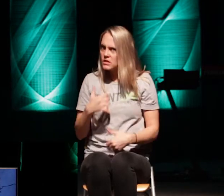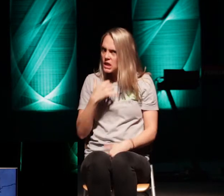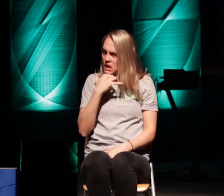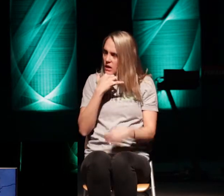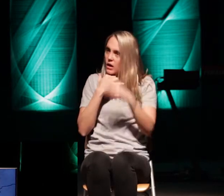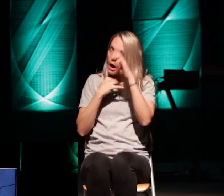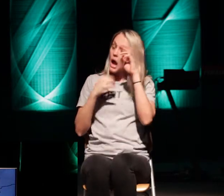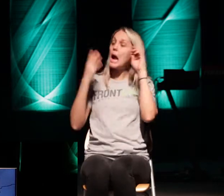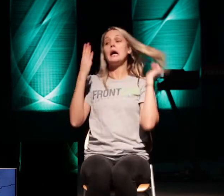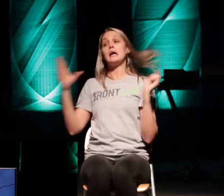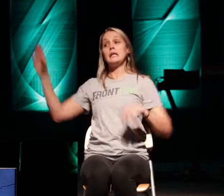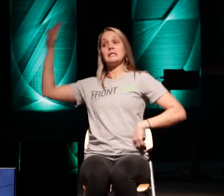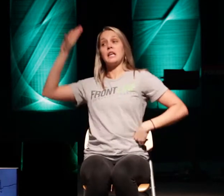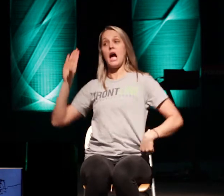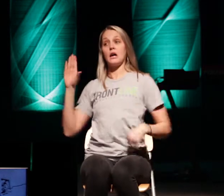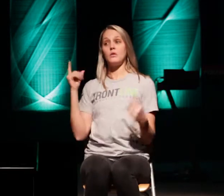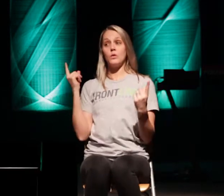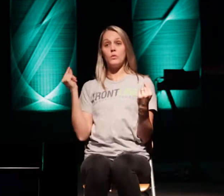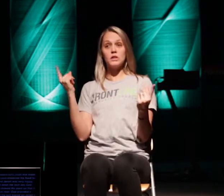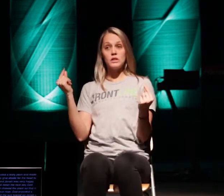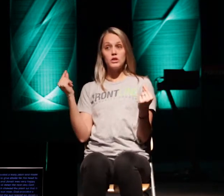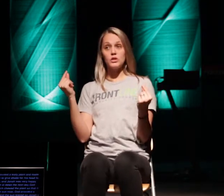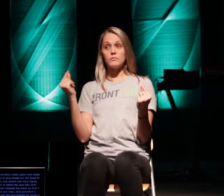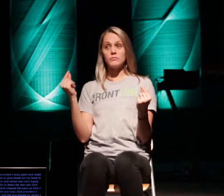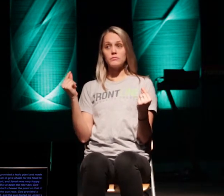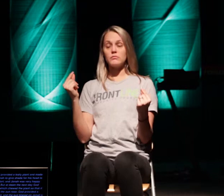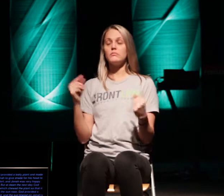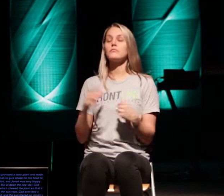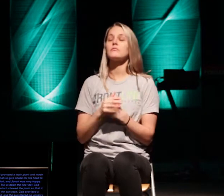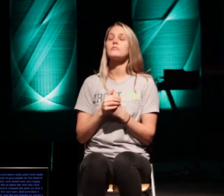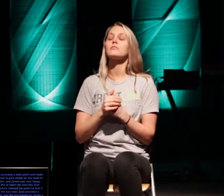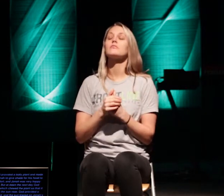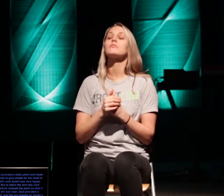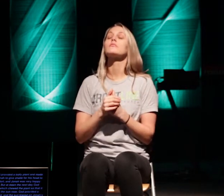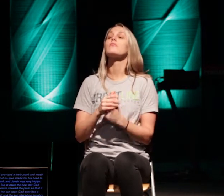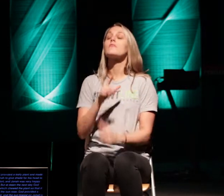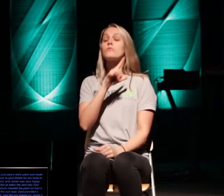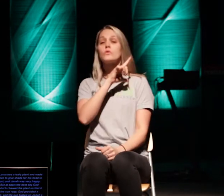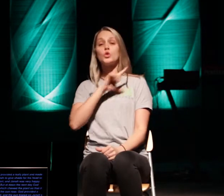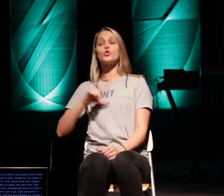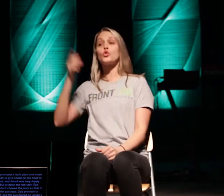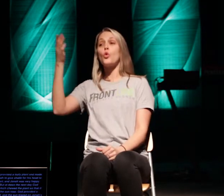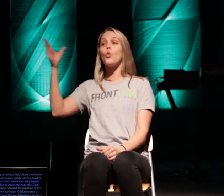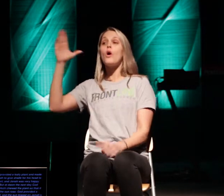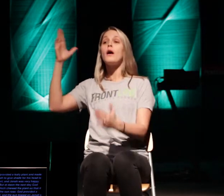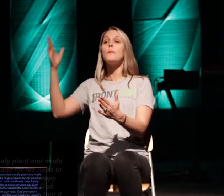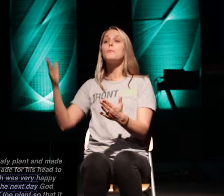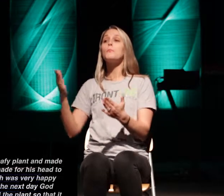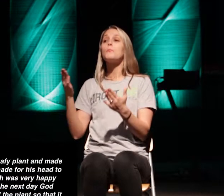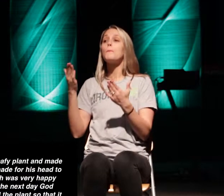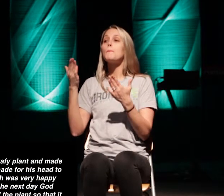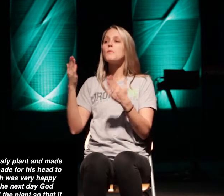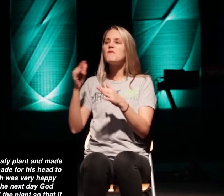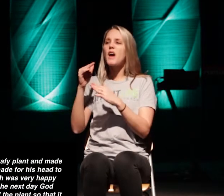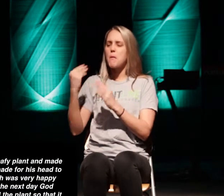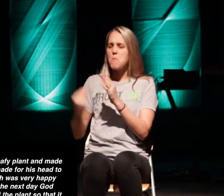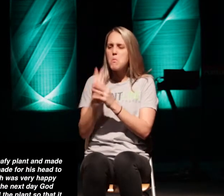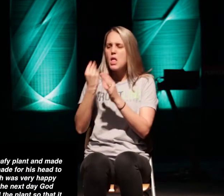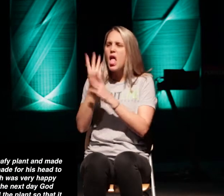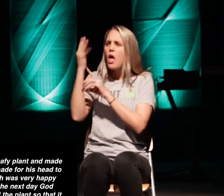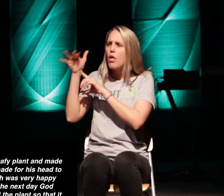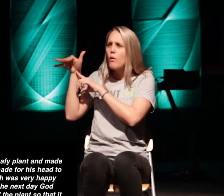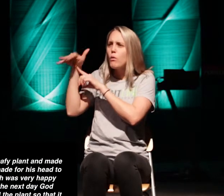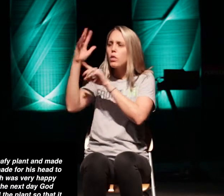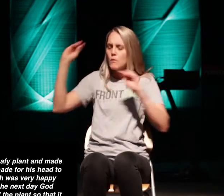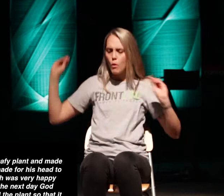And here's how God responds to Jonah. Then the Lord God provided a leafy plant and made it grow up over Jonah to